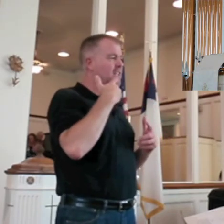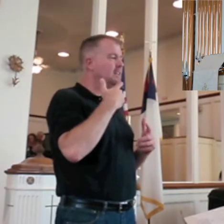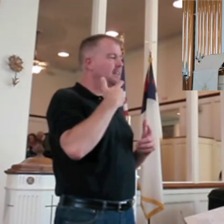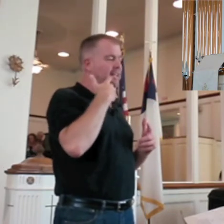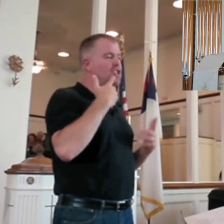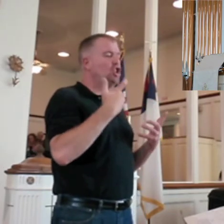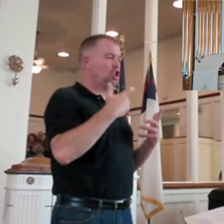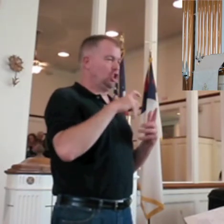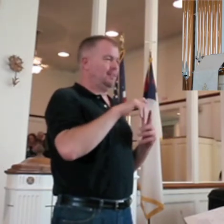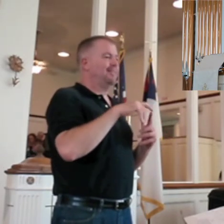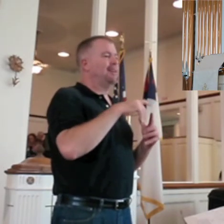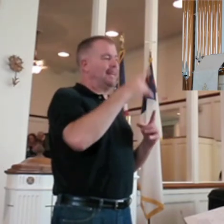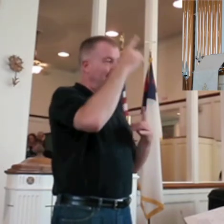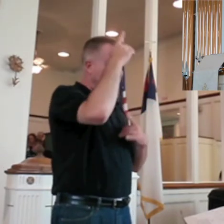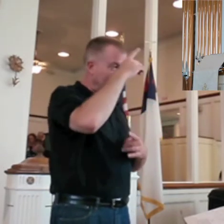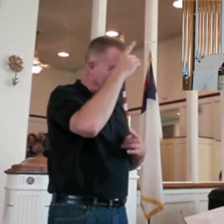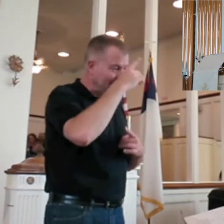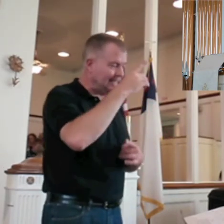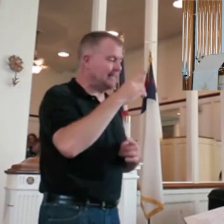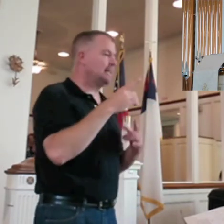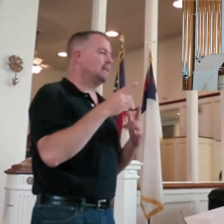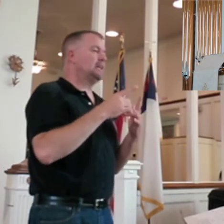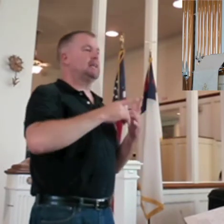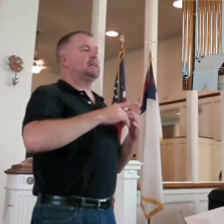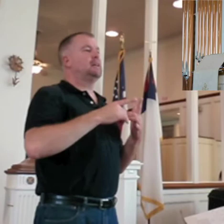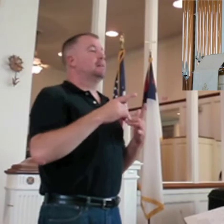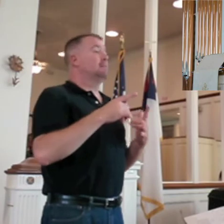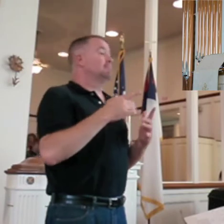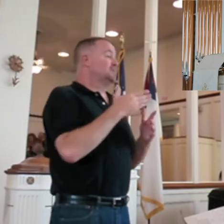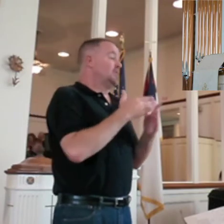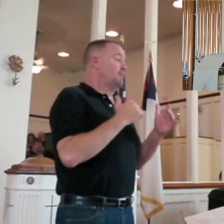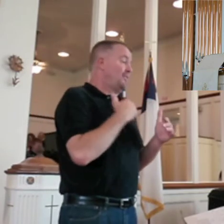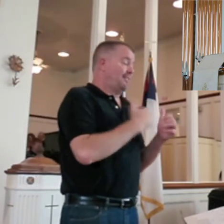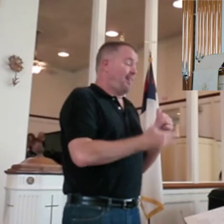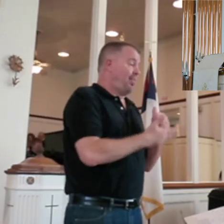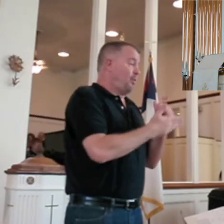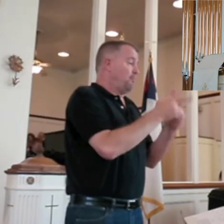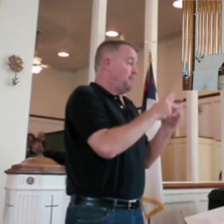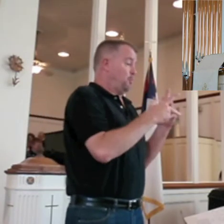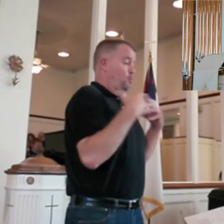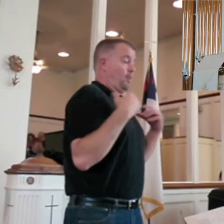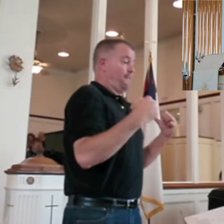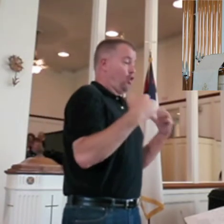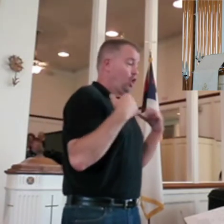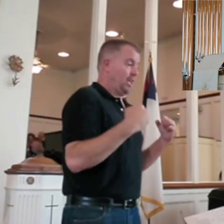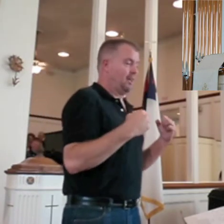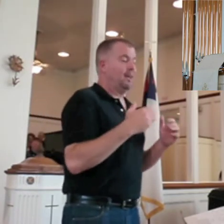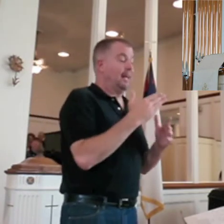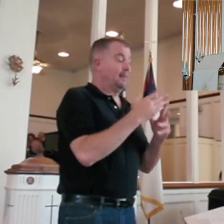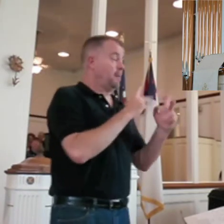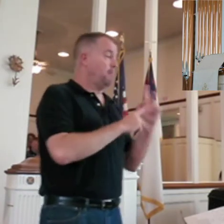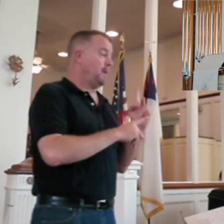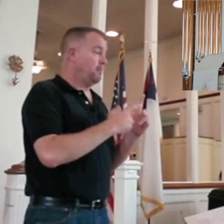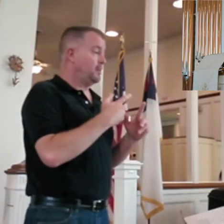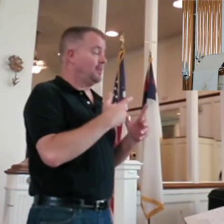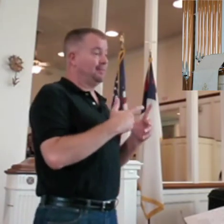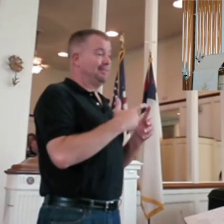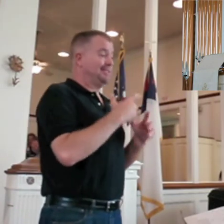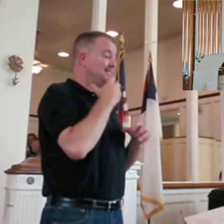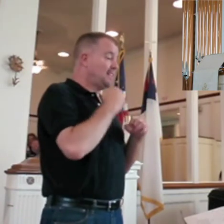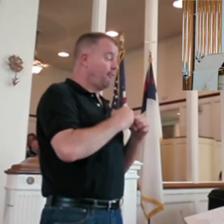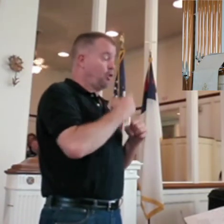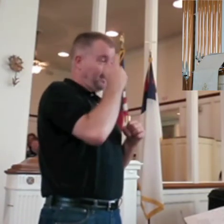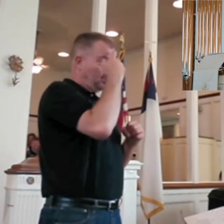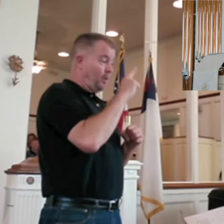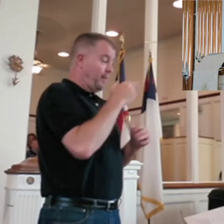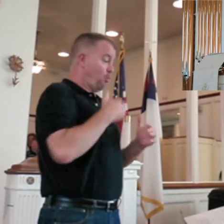called to be doctors, or to be ministers to the sick, or sponsors for people in recovery. Some people suffer because of